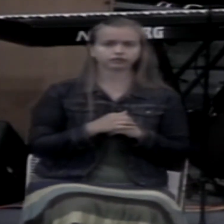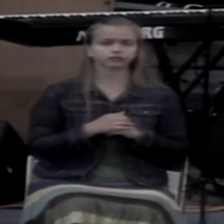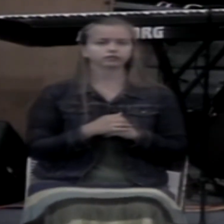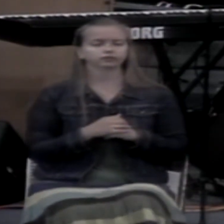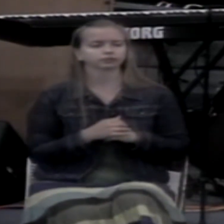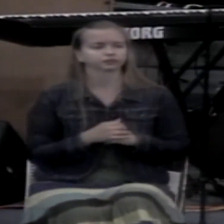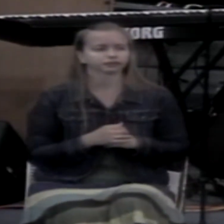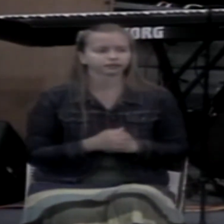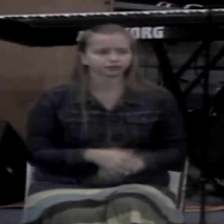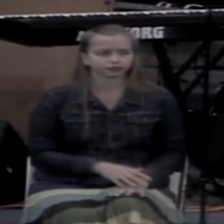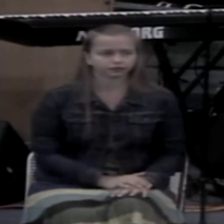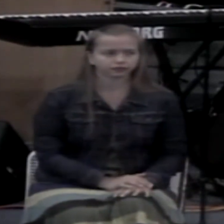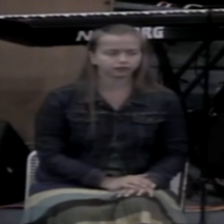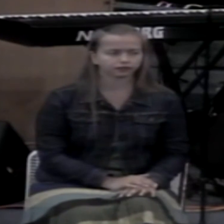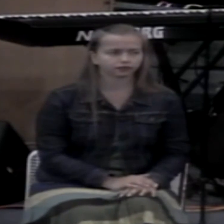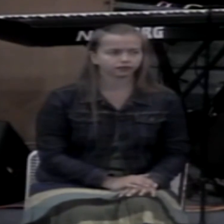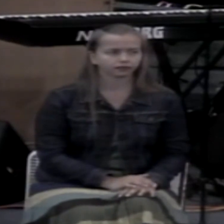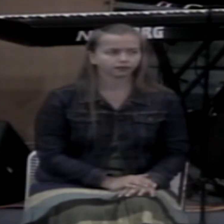Okay?